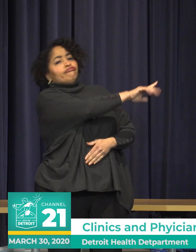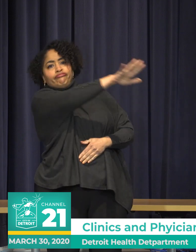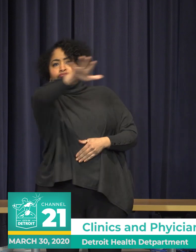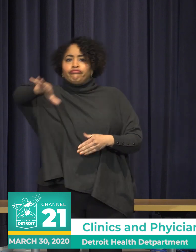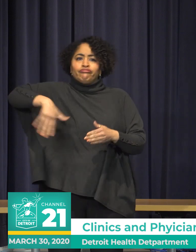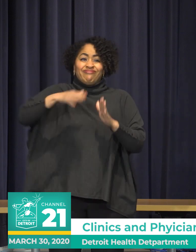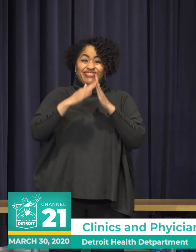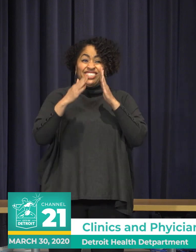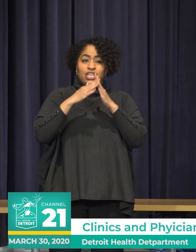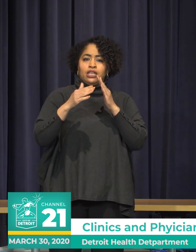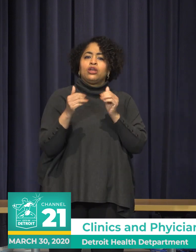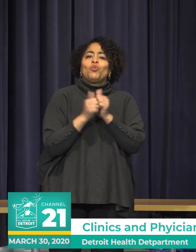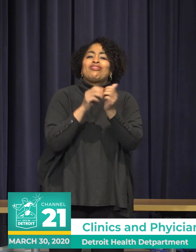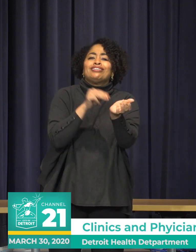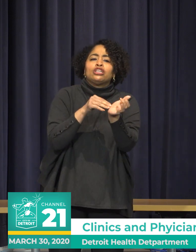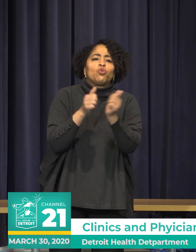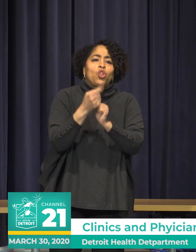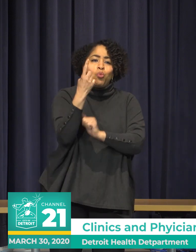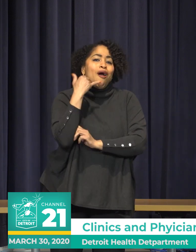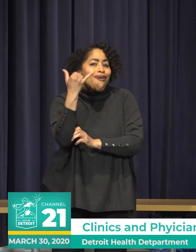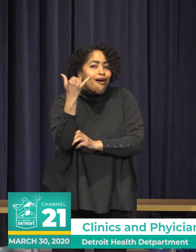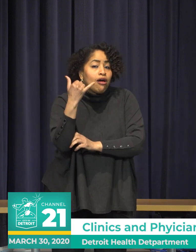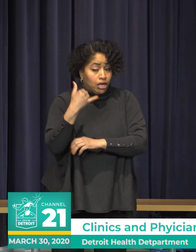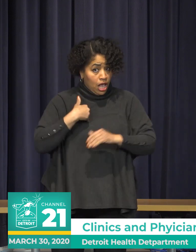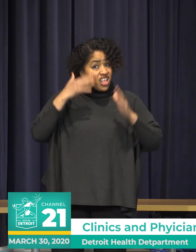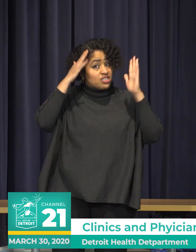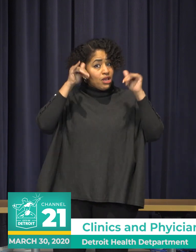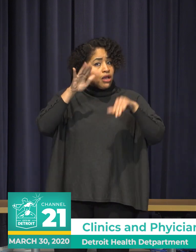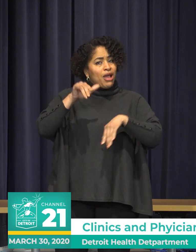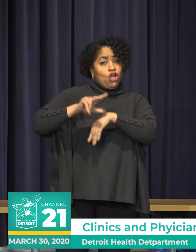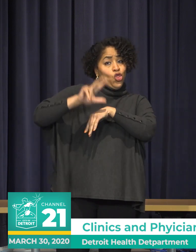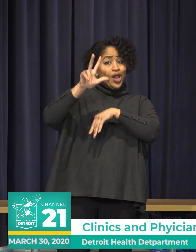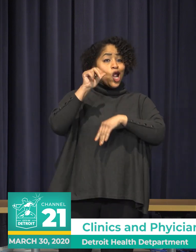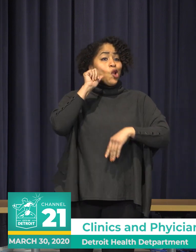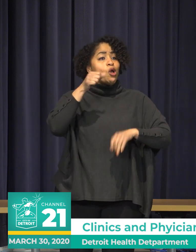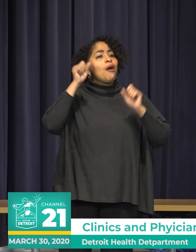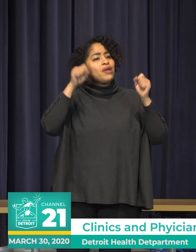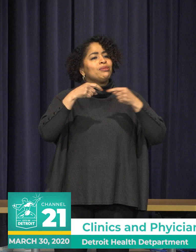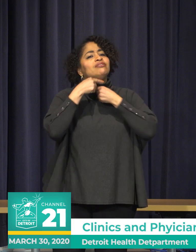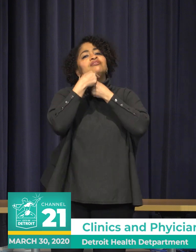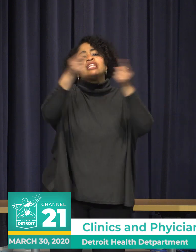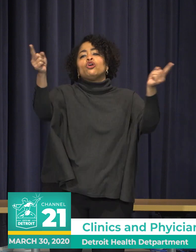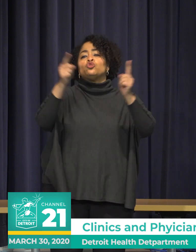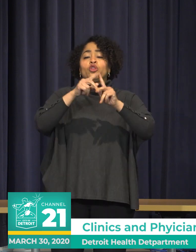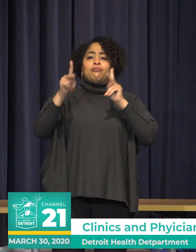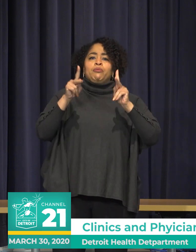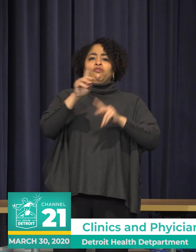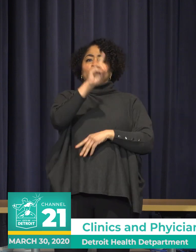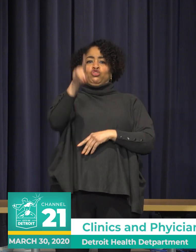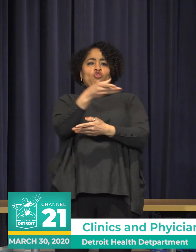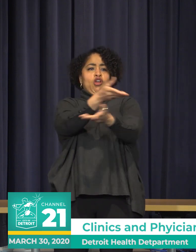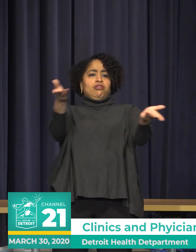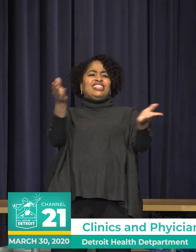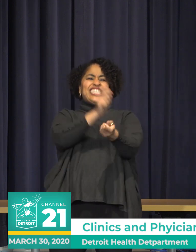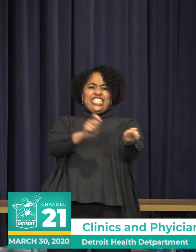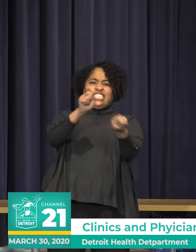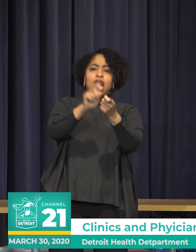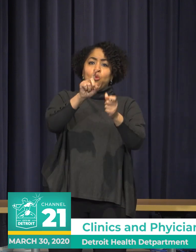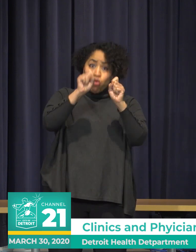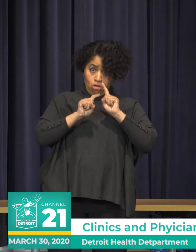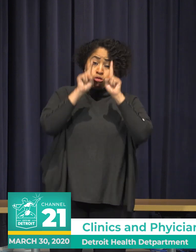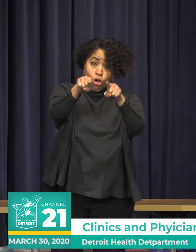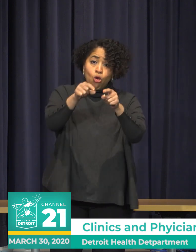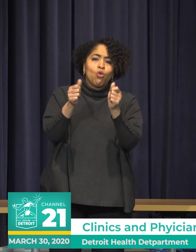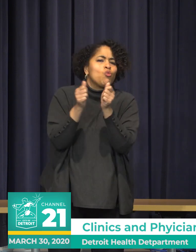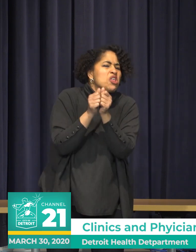single phone call. And I'm expecting by 3 o'clock tomorrow to be able to tell the people of the city exactly where you can go